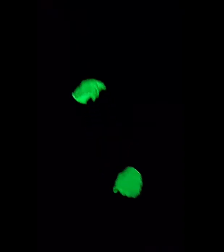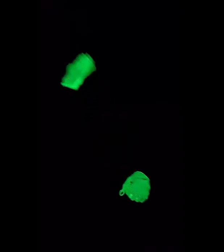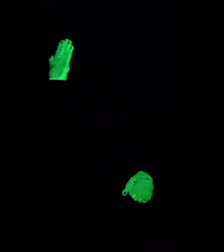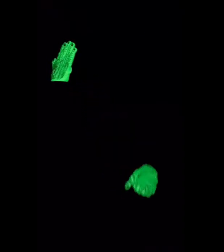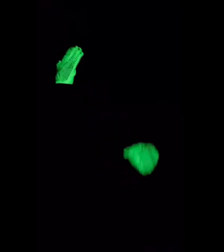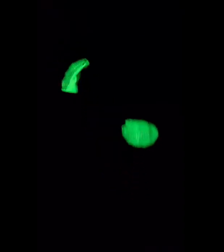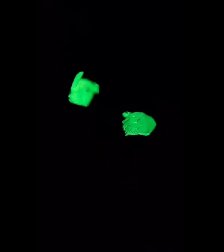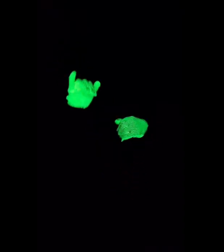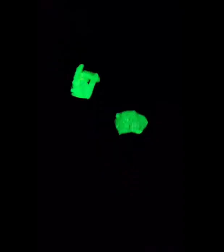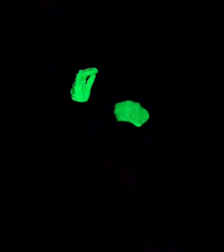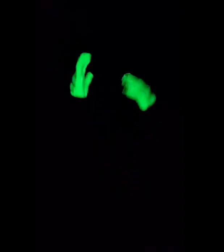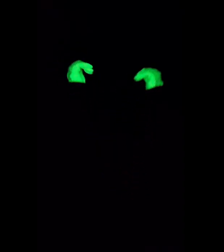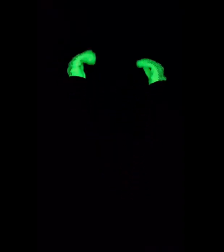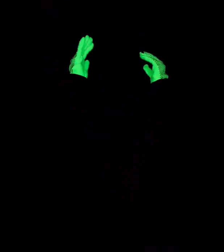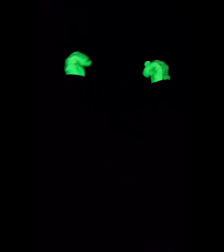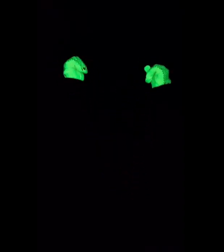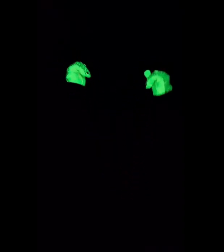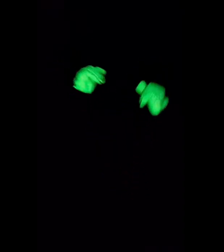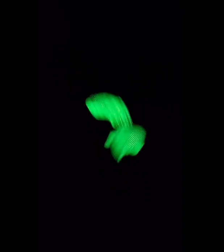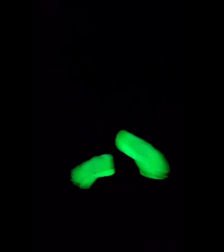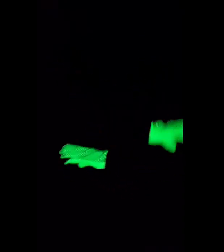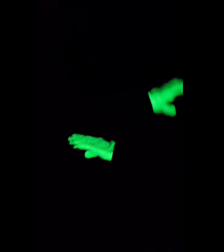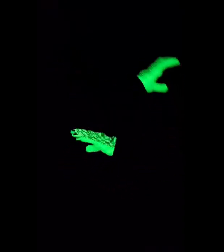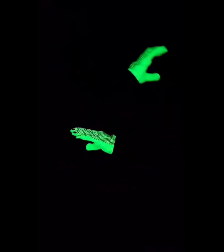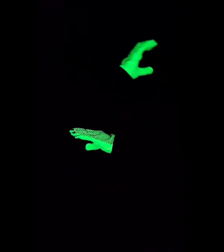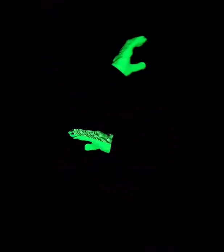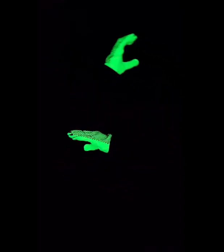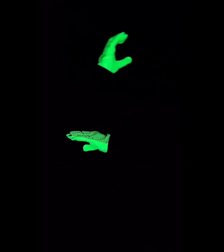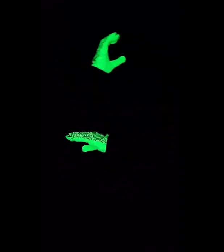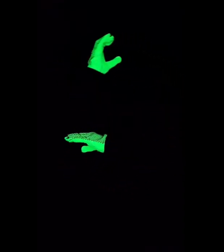You're still the hope of Christmas